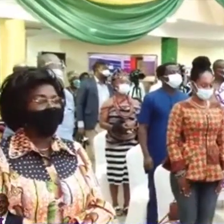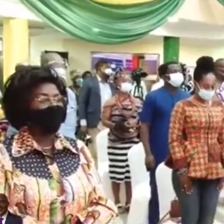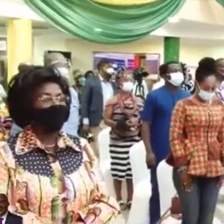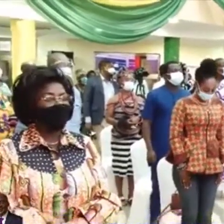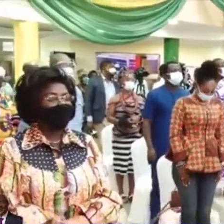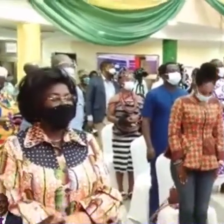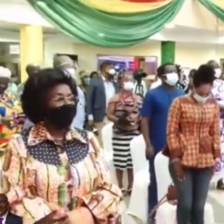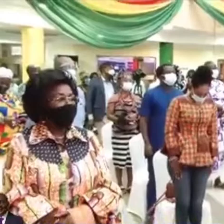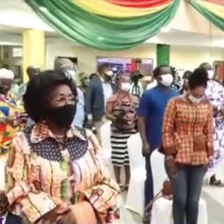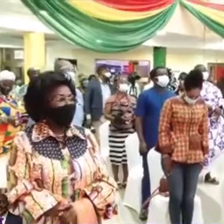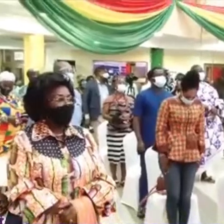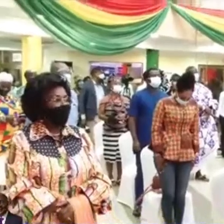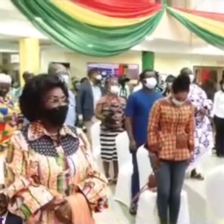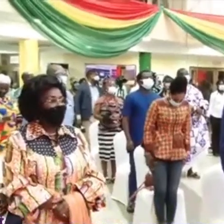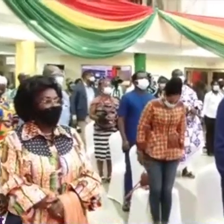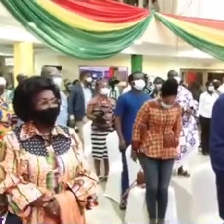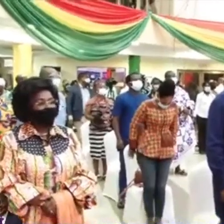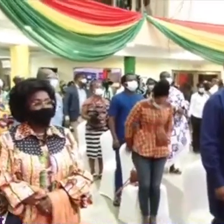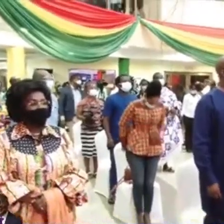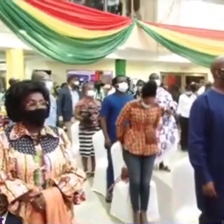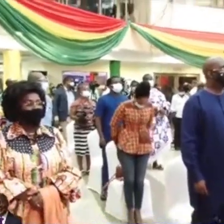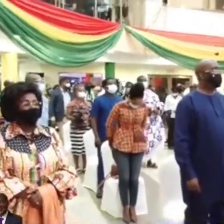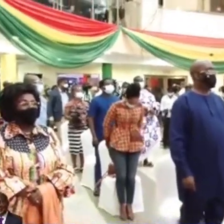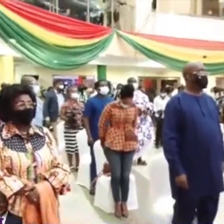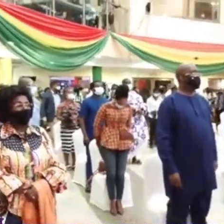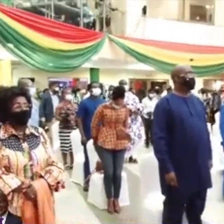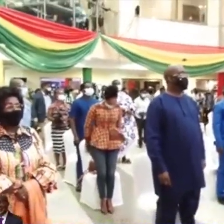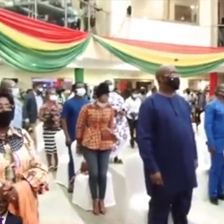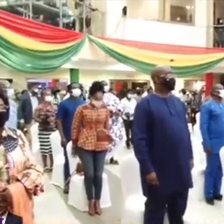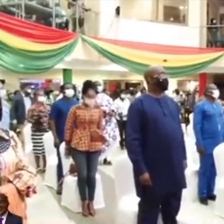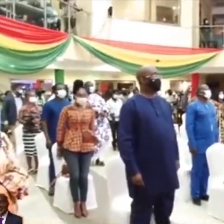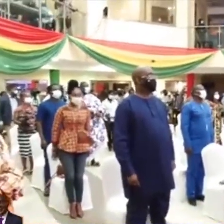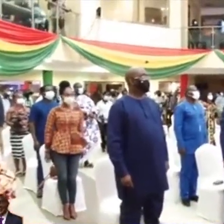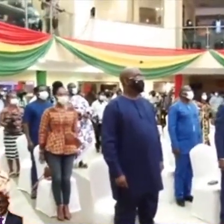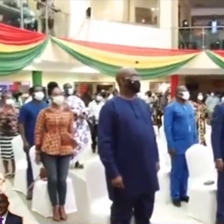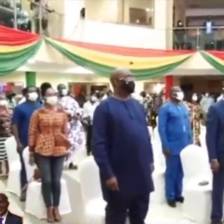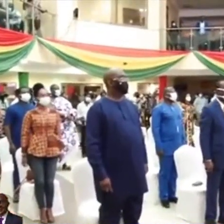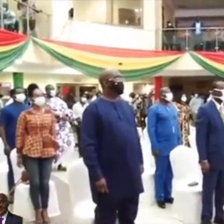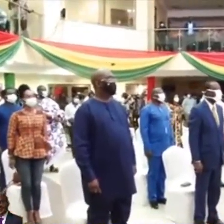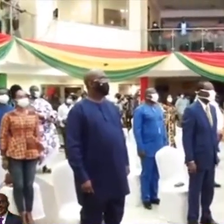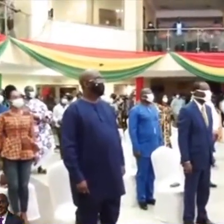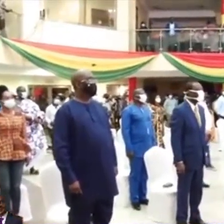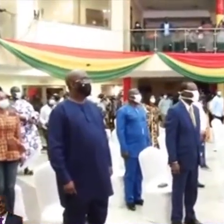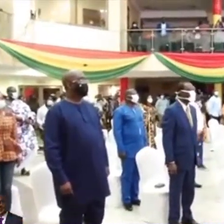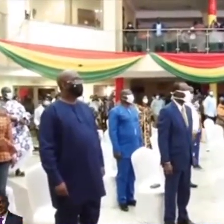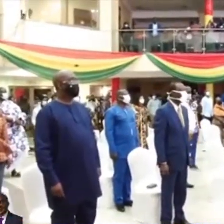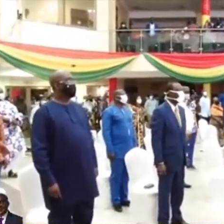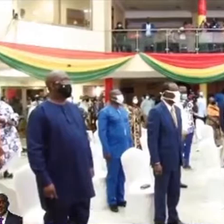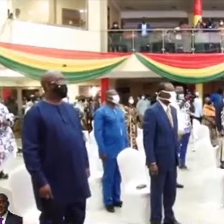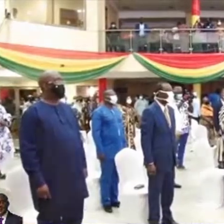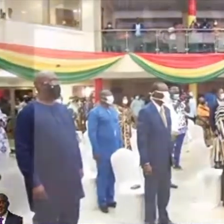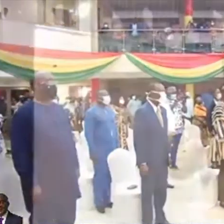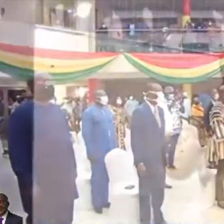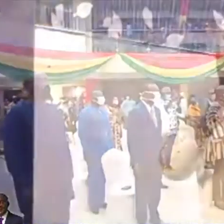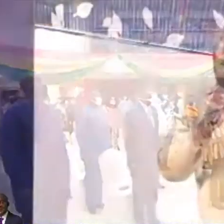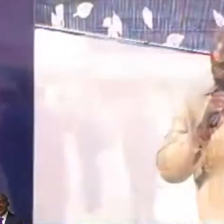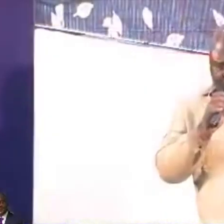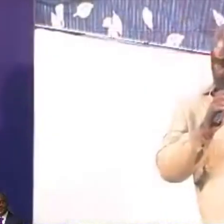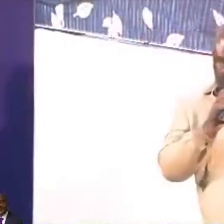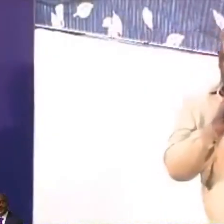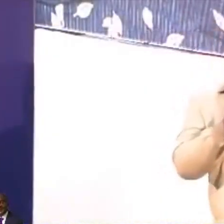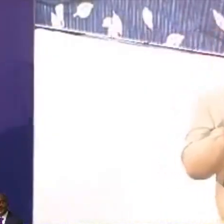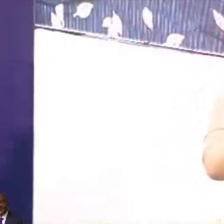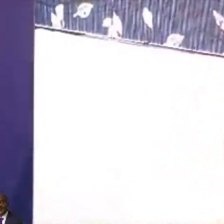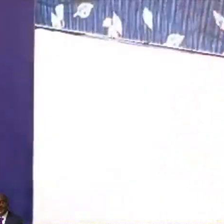yo, eyese na ose, omaku pranetre.